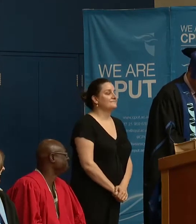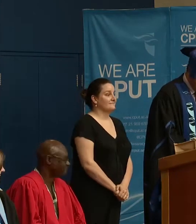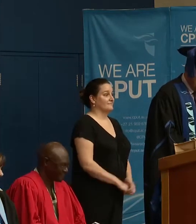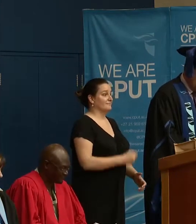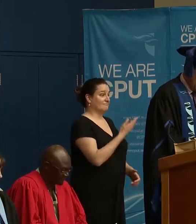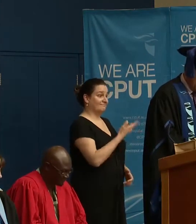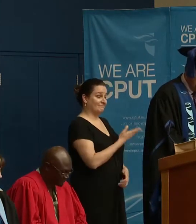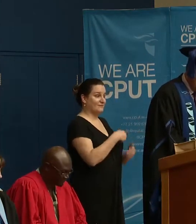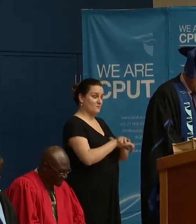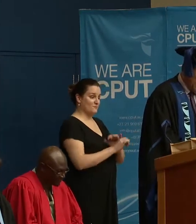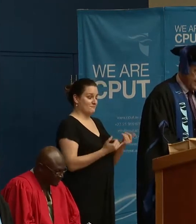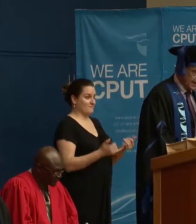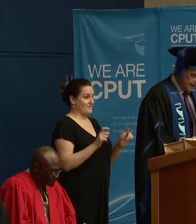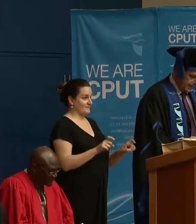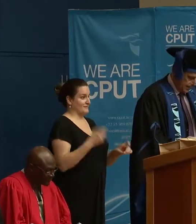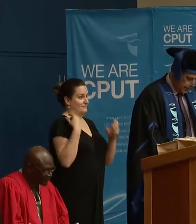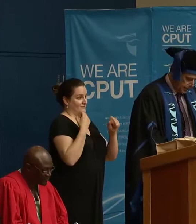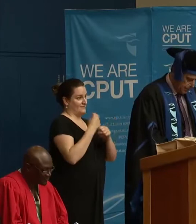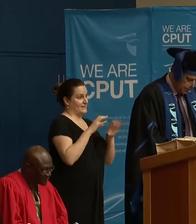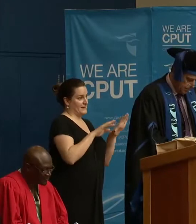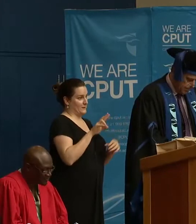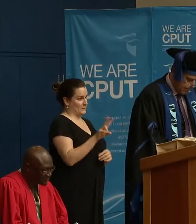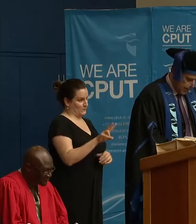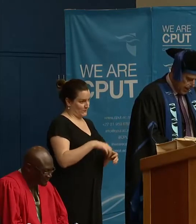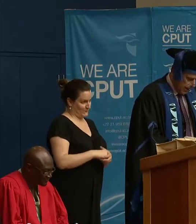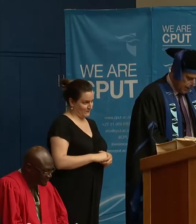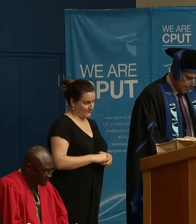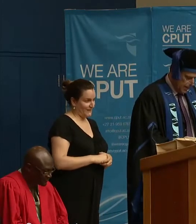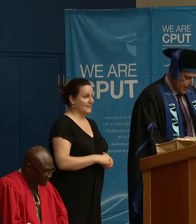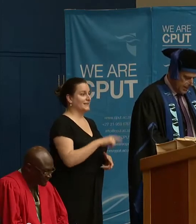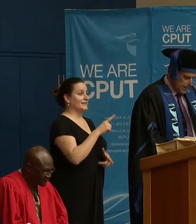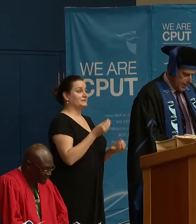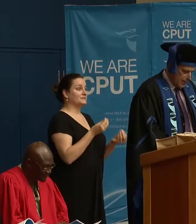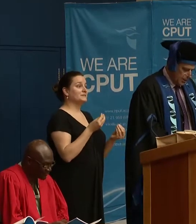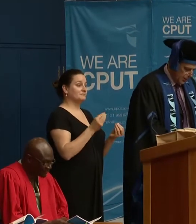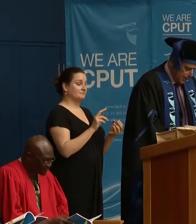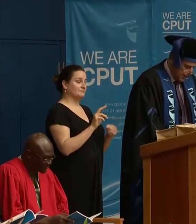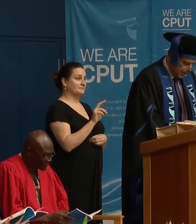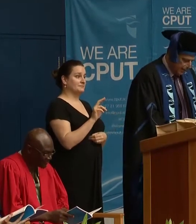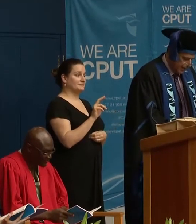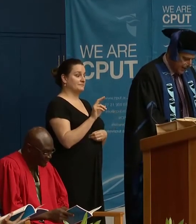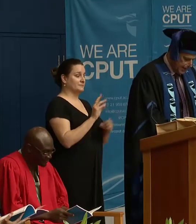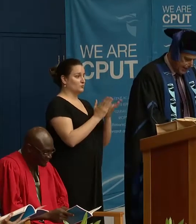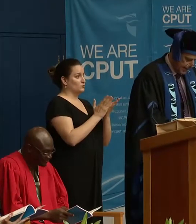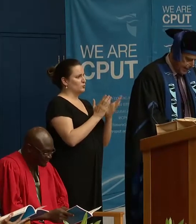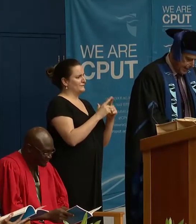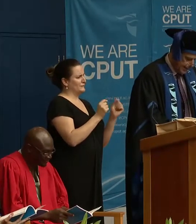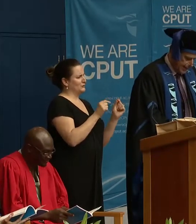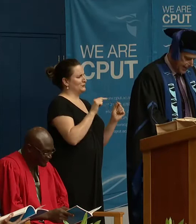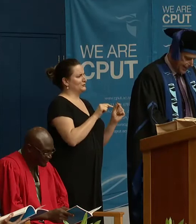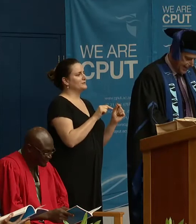Bashira was born in Cape Town in 1992 and obtained the National Senior Certificate